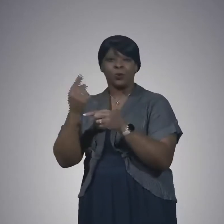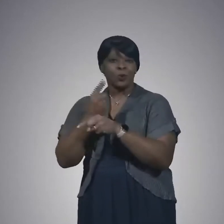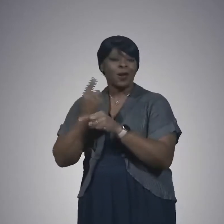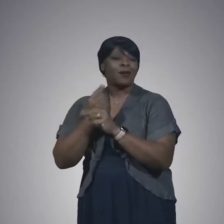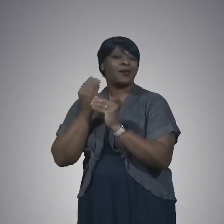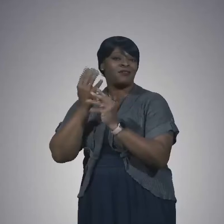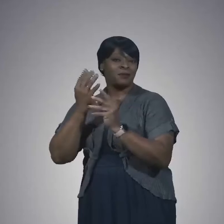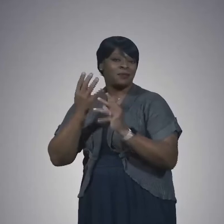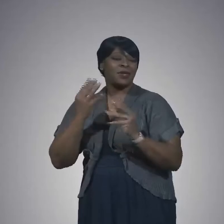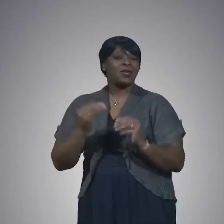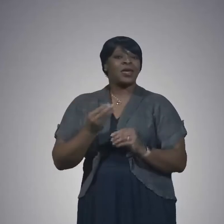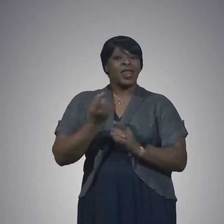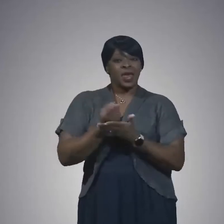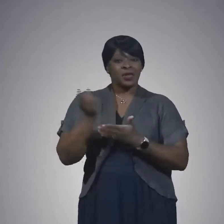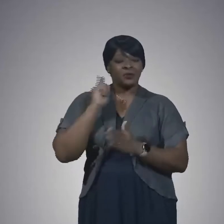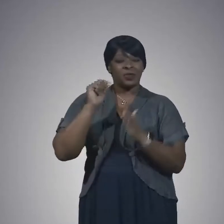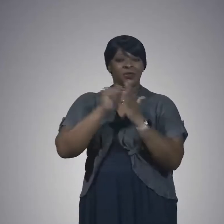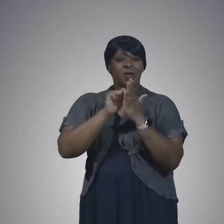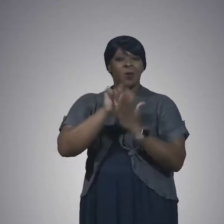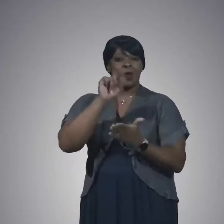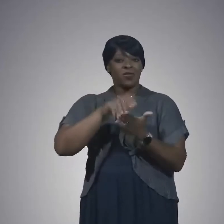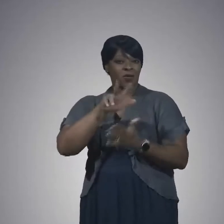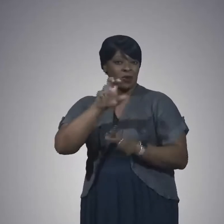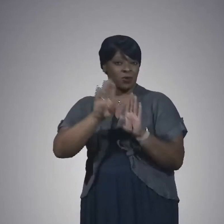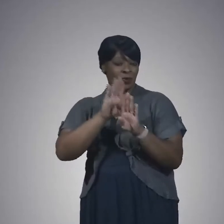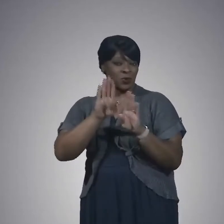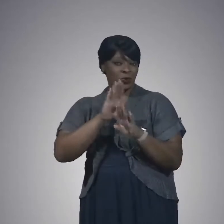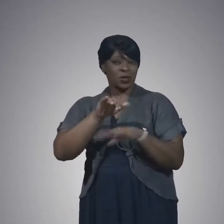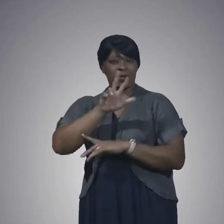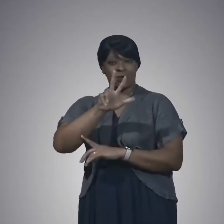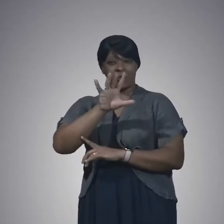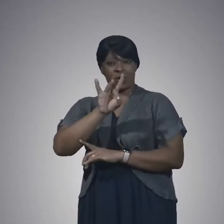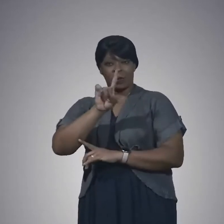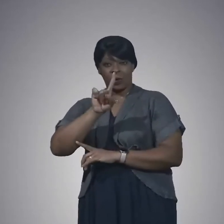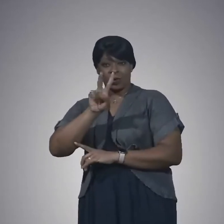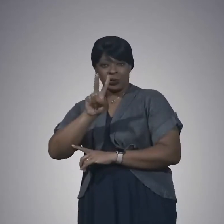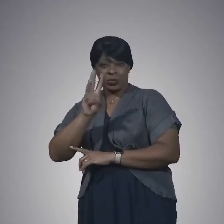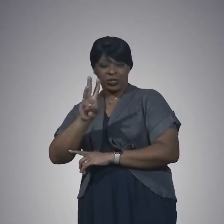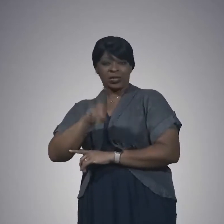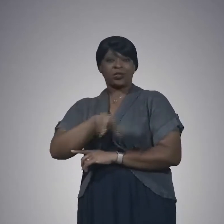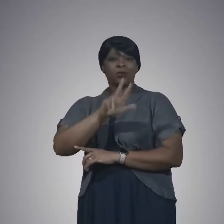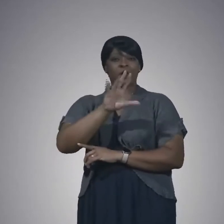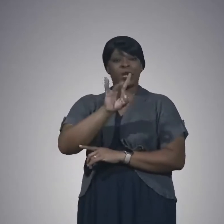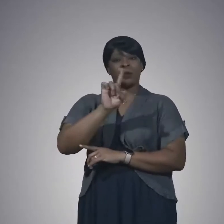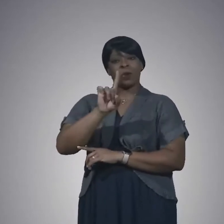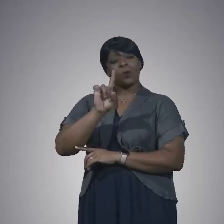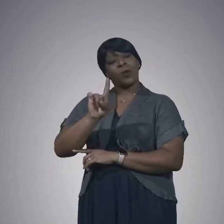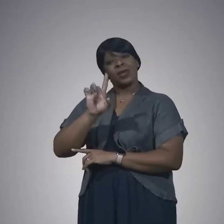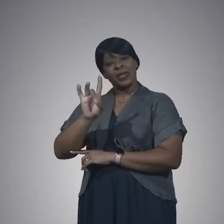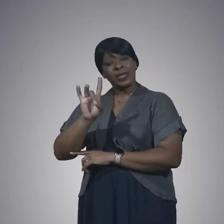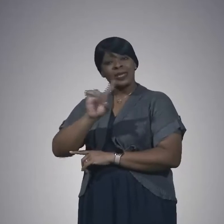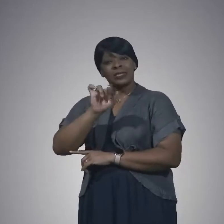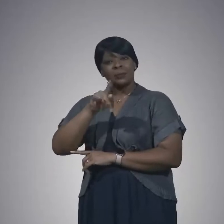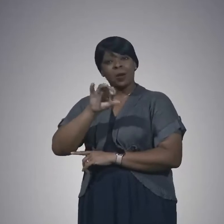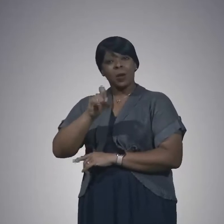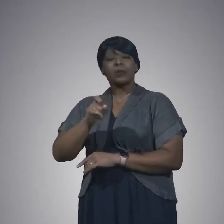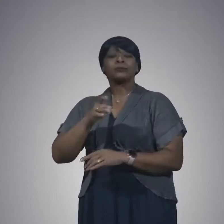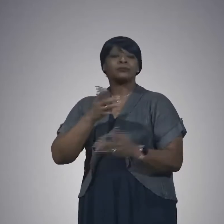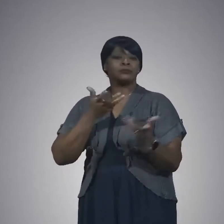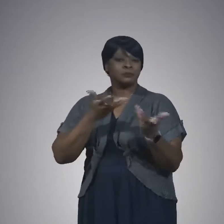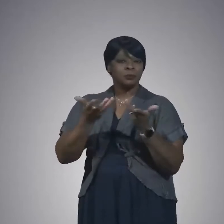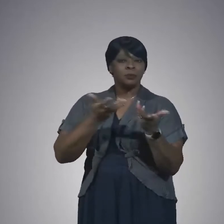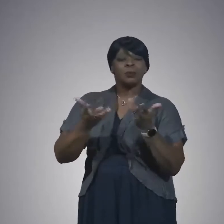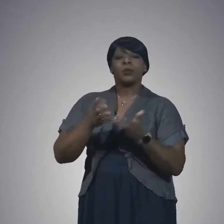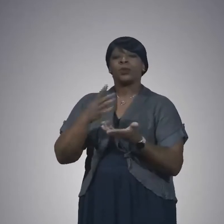another 1,300 doors in the 38126 and 38118 zip codes, talking to